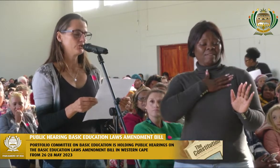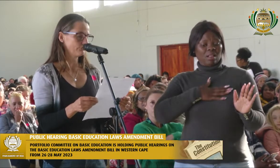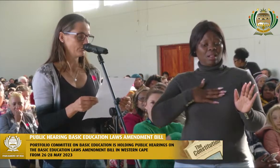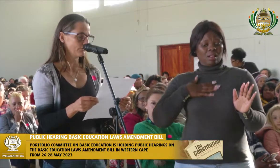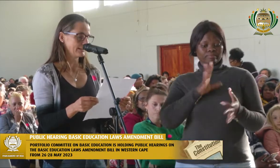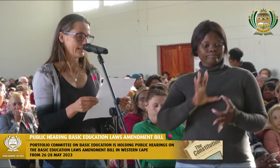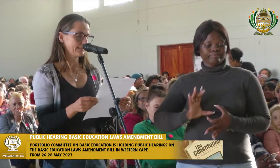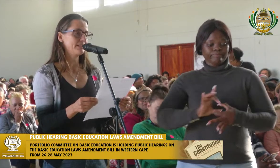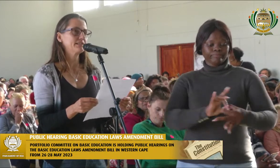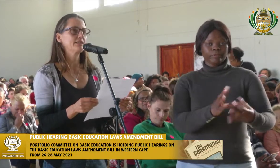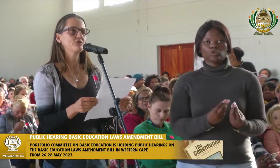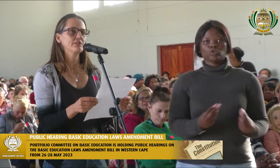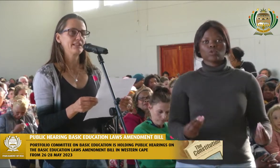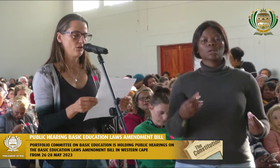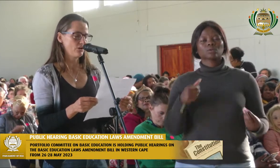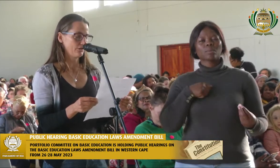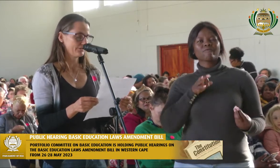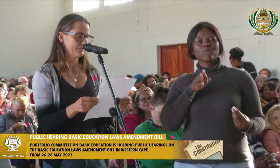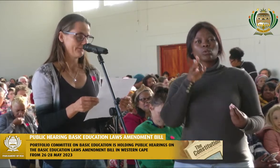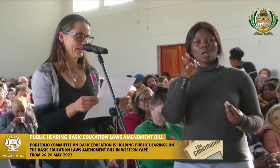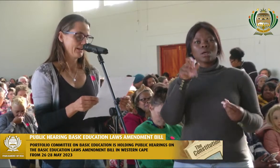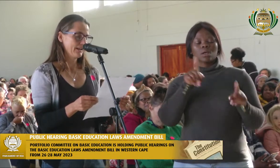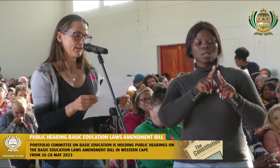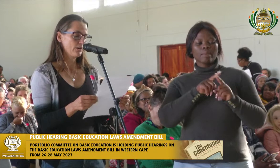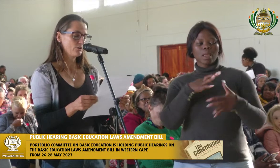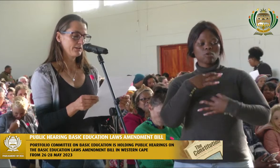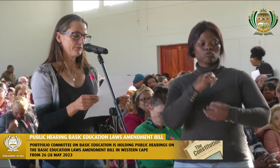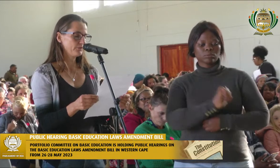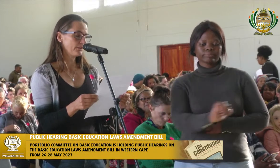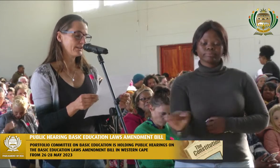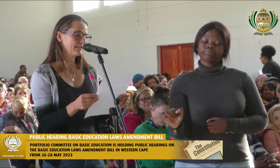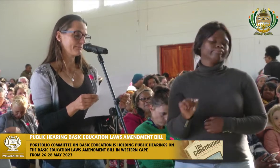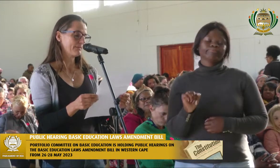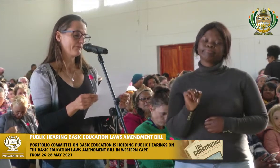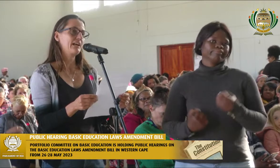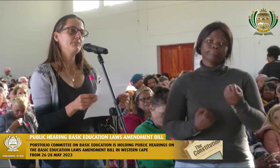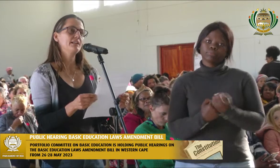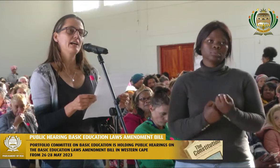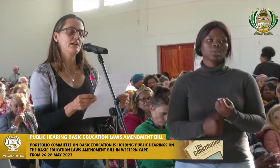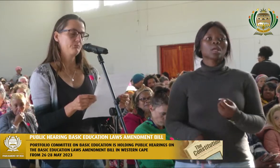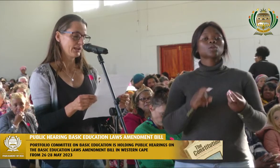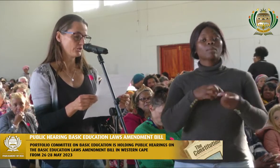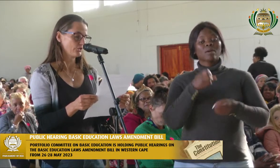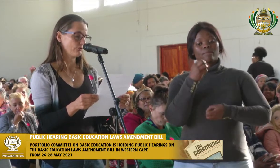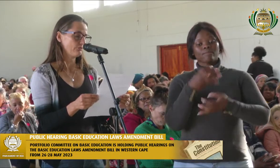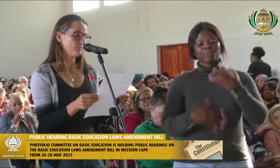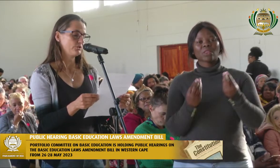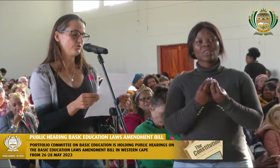and their children one day's best interest at heart. There are quite a few things that my family and